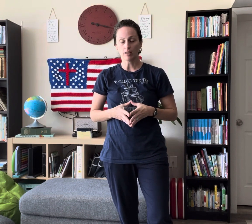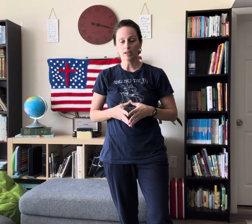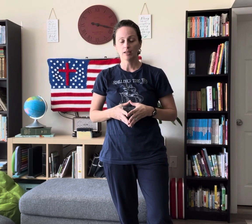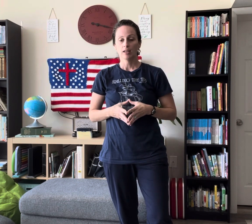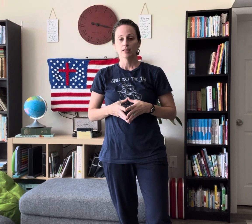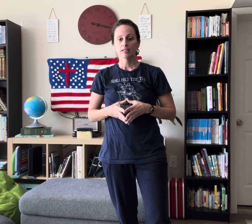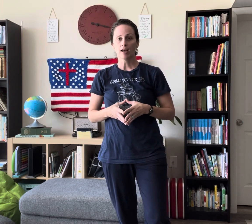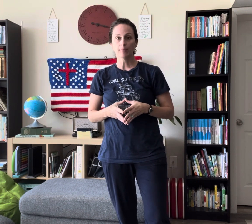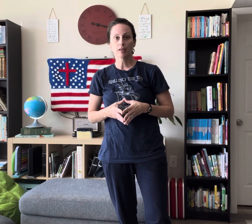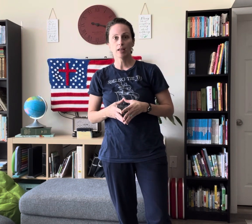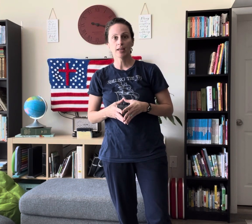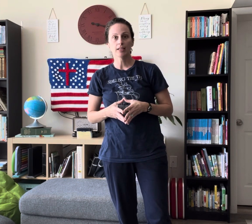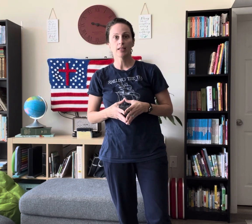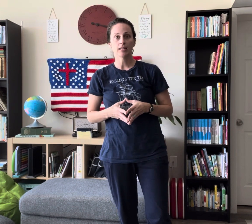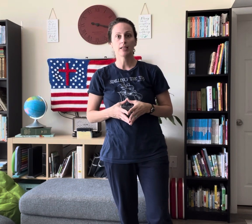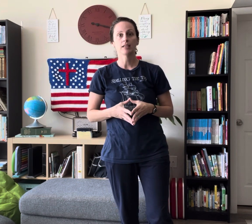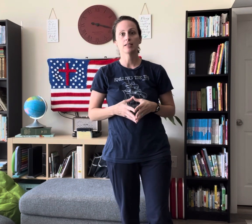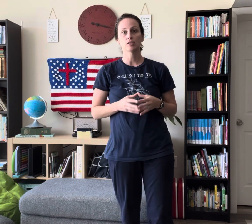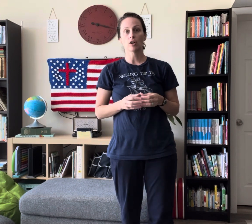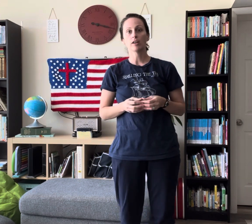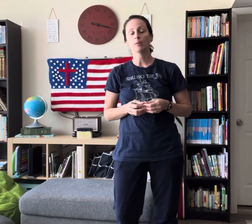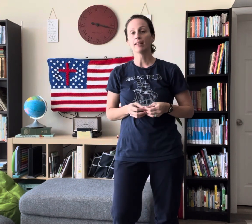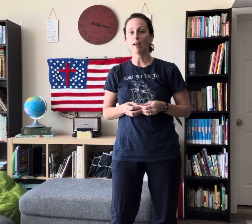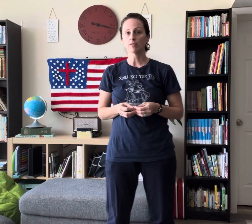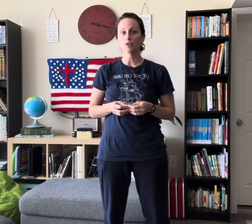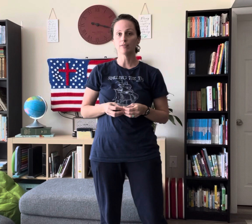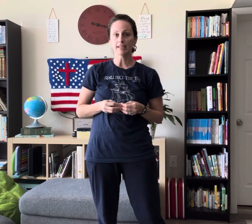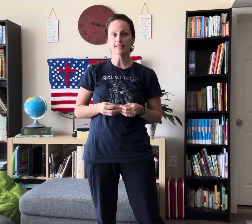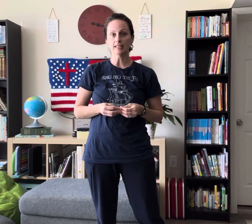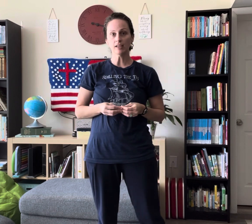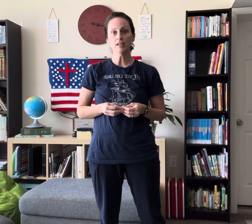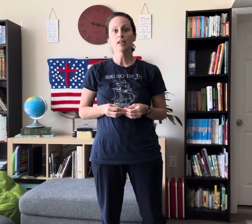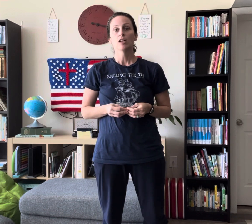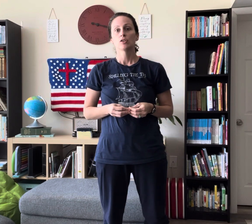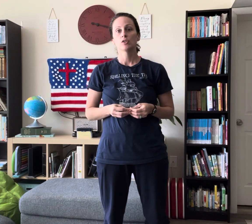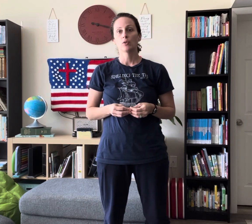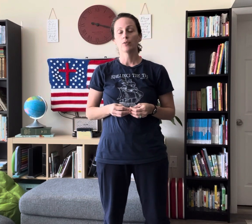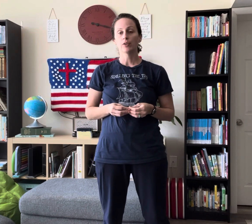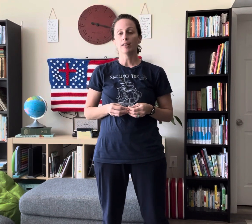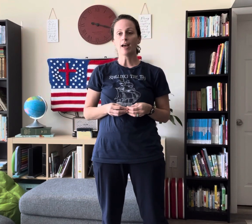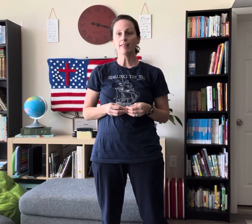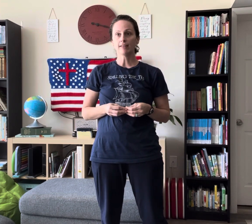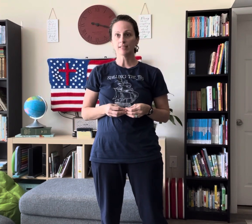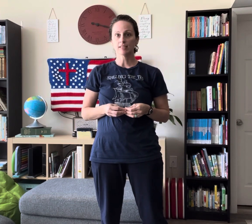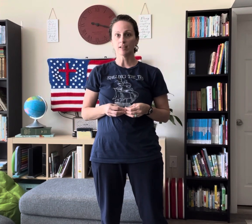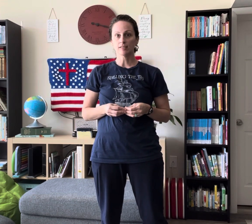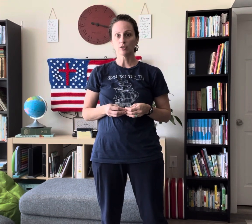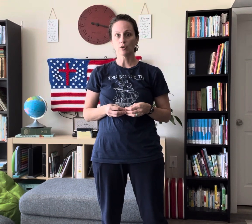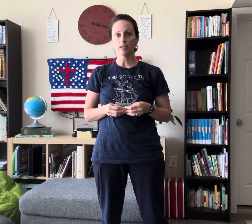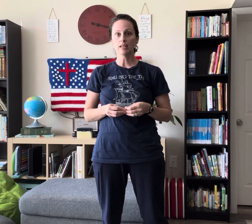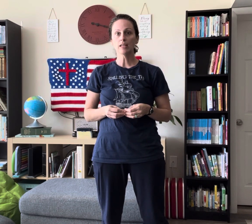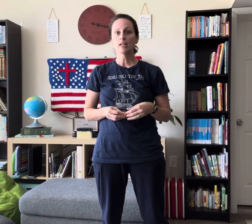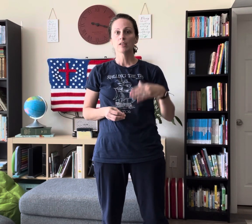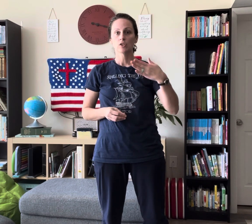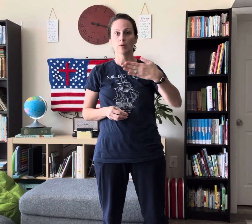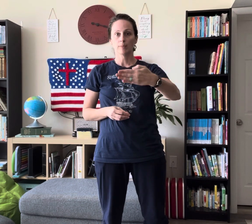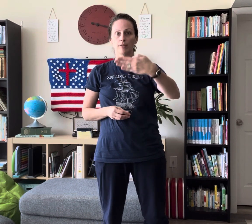timeline. Timeline is starting with Council of Nicaea. So for that, they discuss the Trinity. So we're going to put a